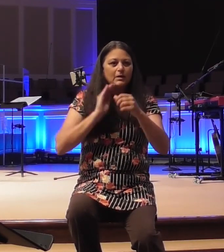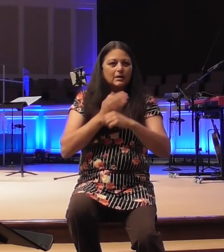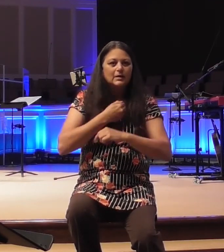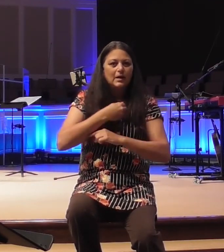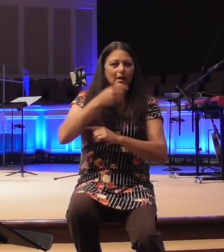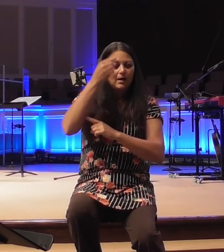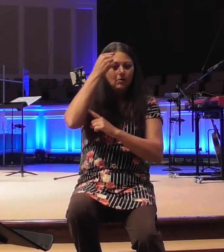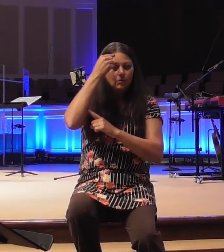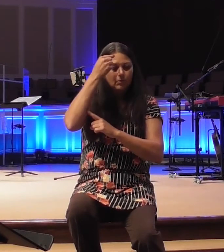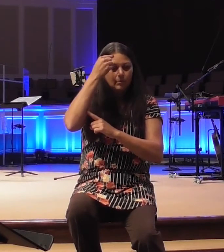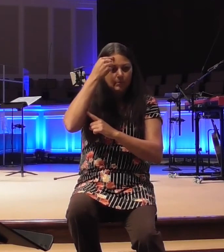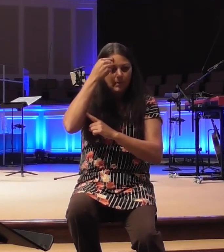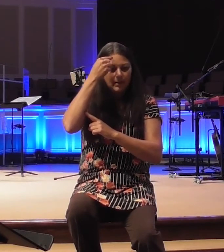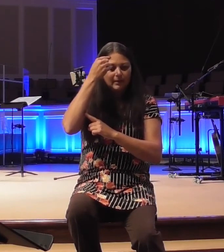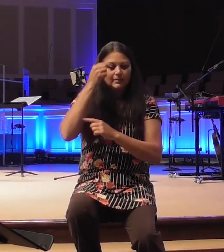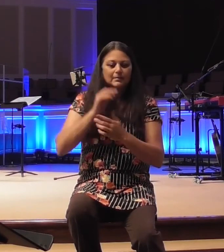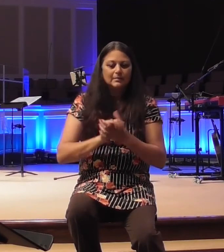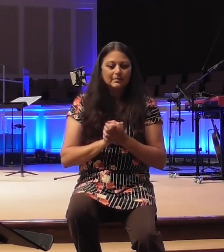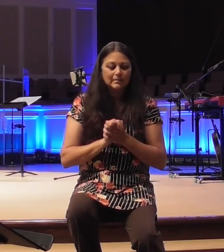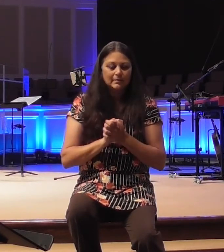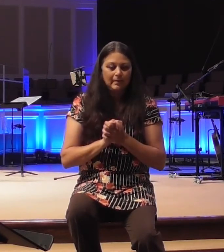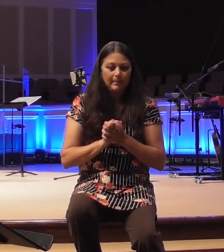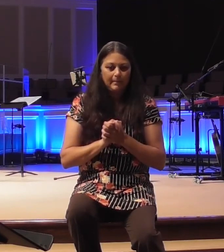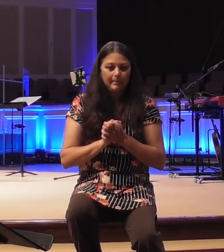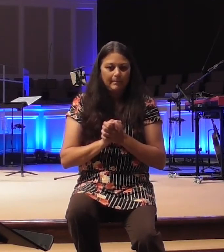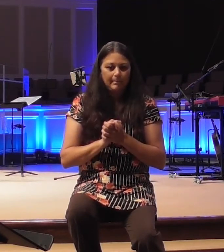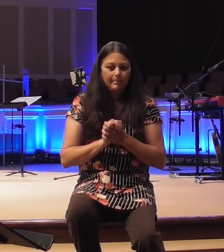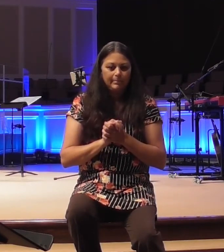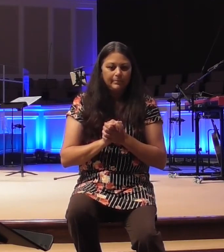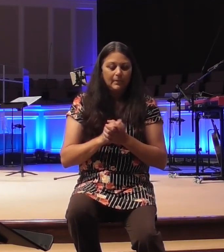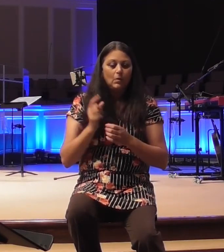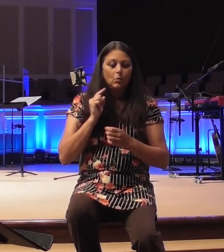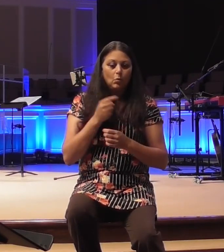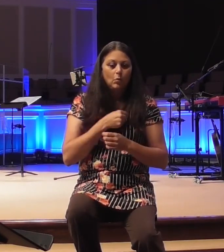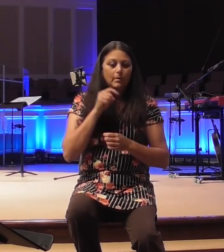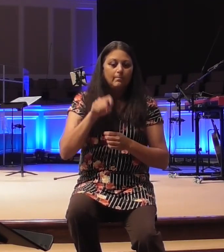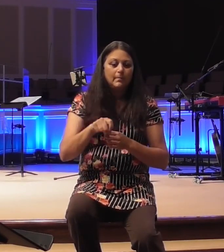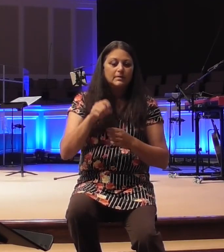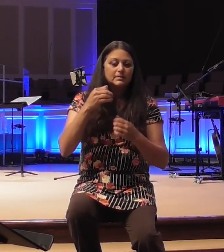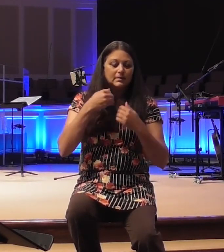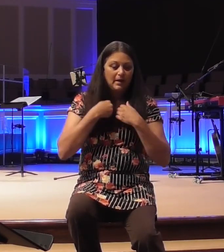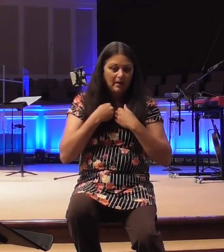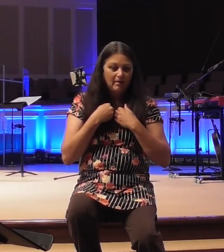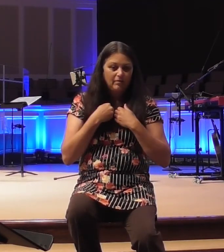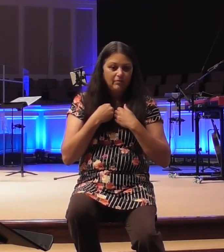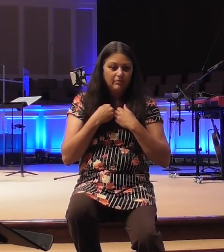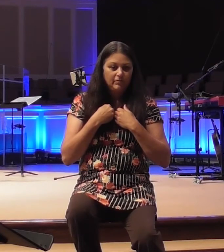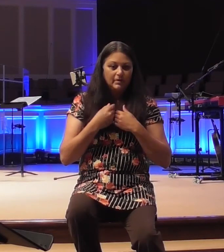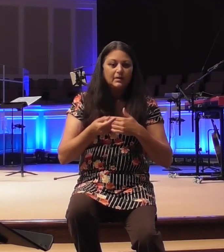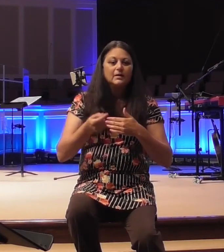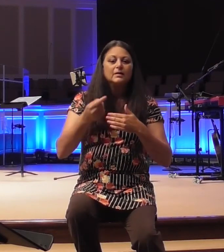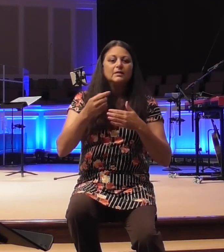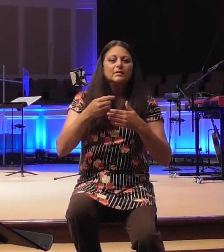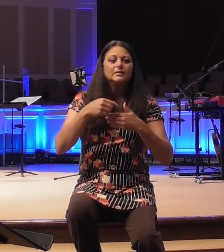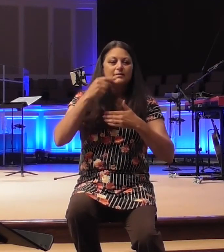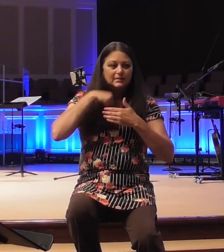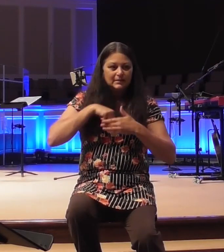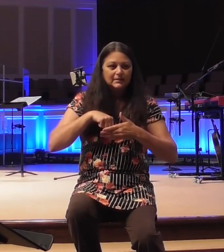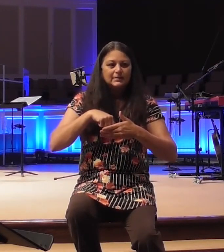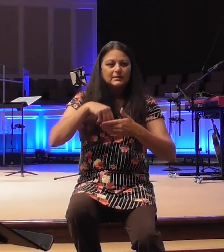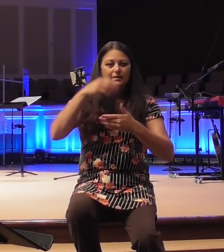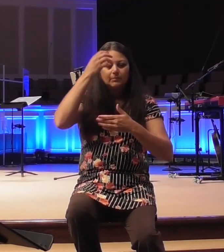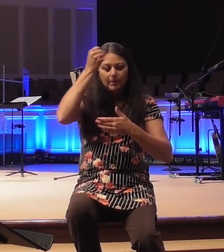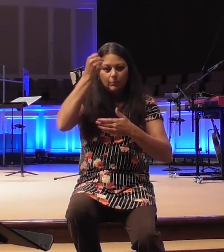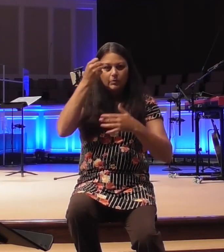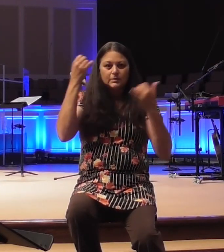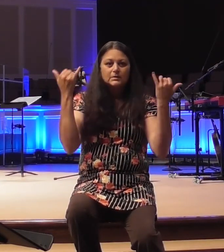Restoration requires a redeemed remembrance. Are these memories your memories? Would you bow your heads with me?